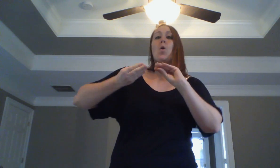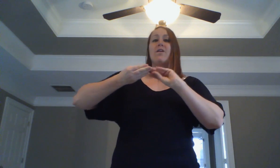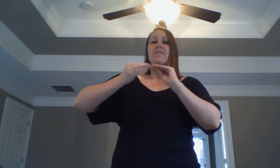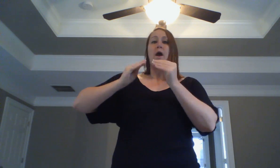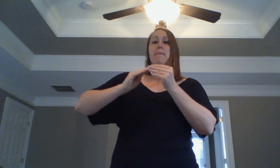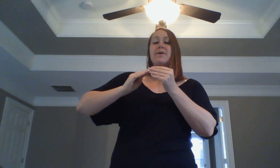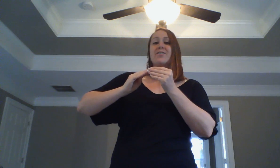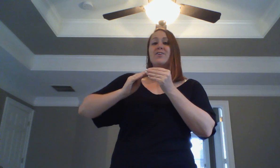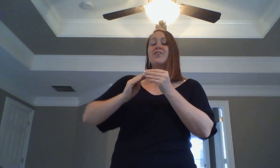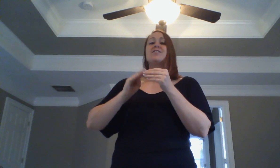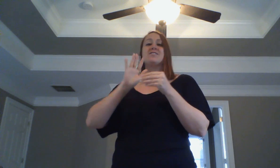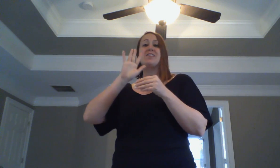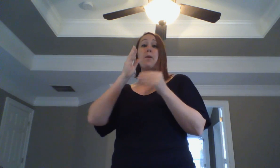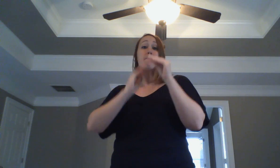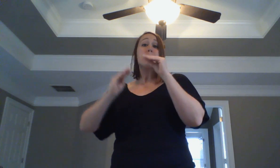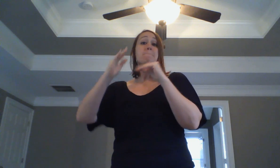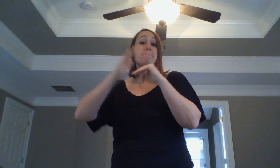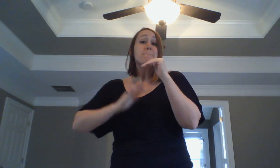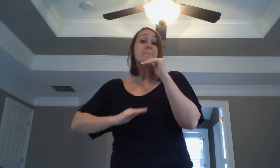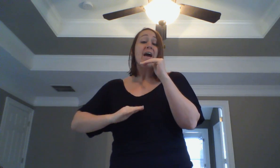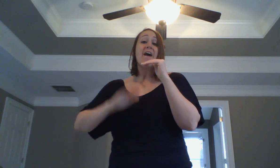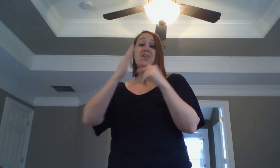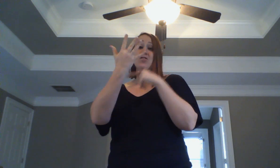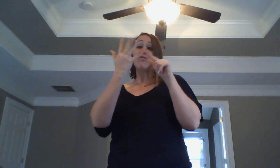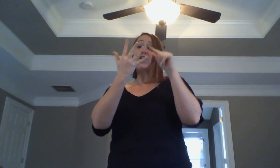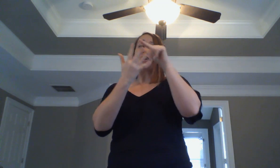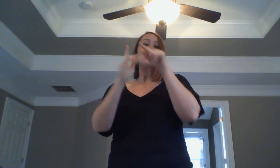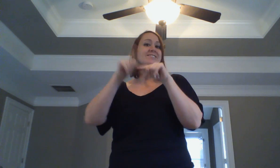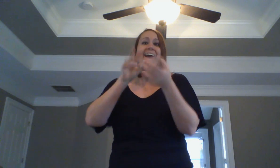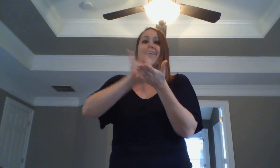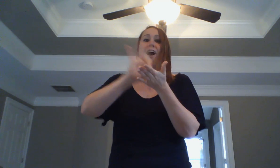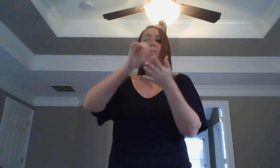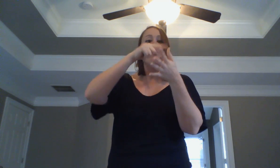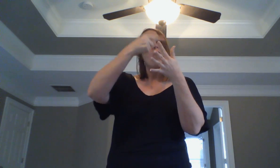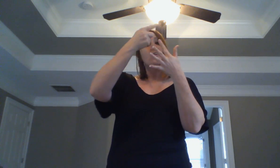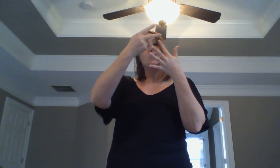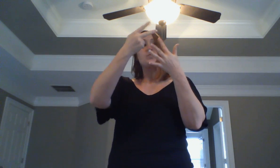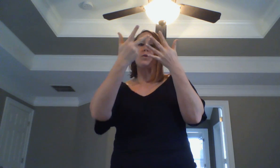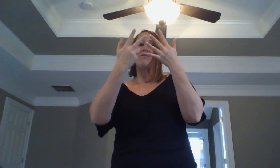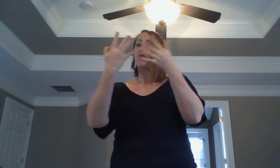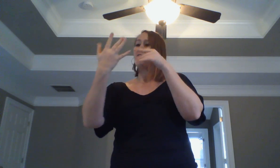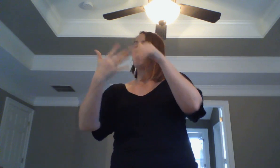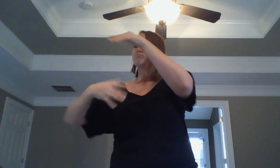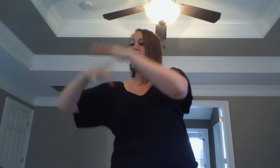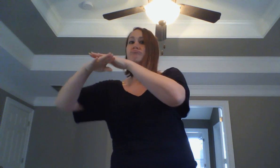your fingers. So let's get started with this problem. Actually, my phone is ringing, but I'm going to ignore the